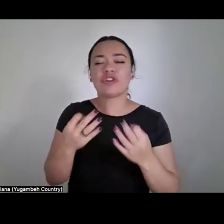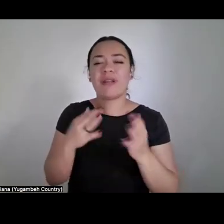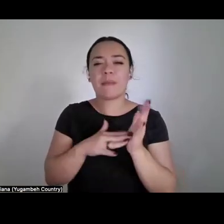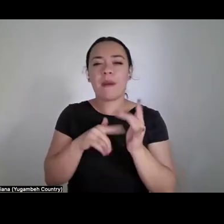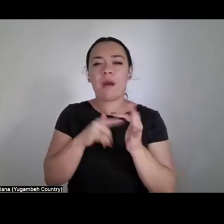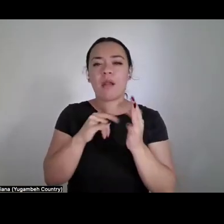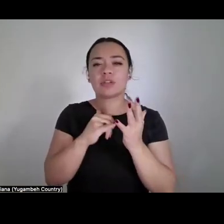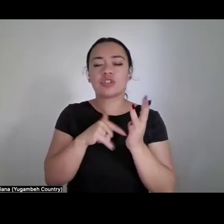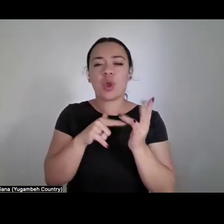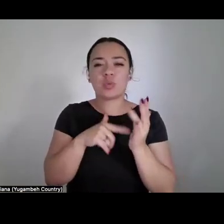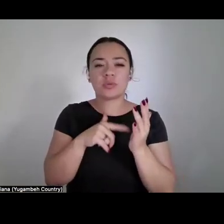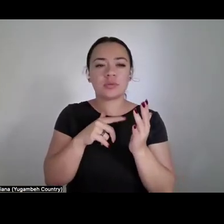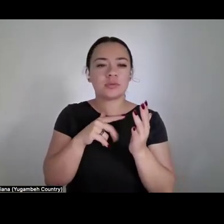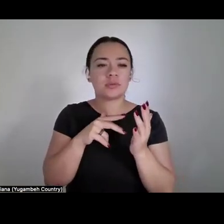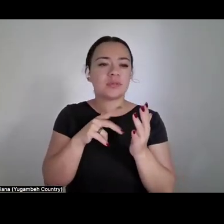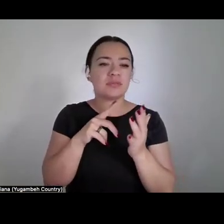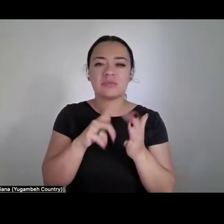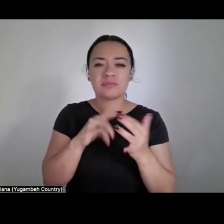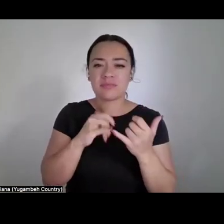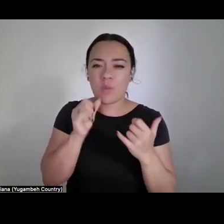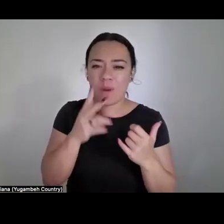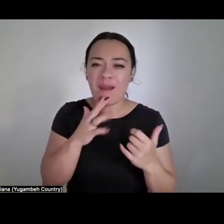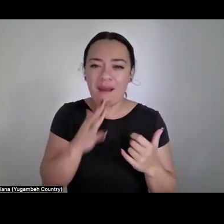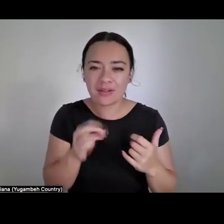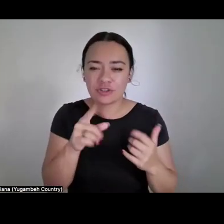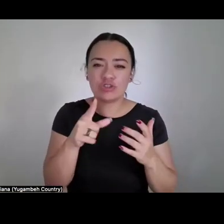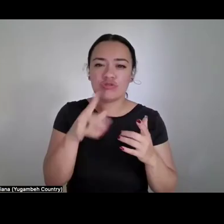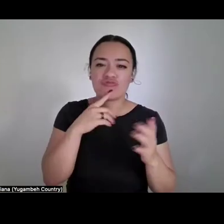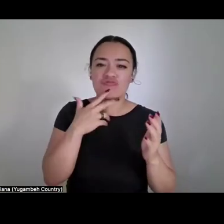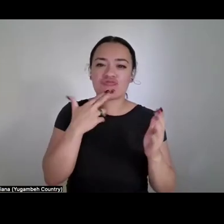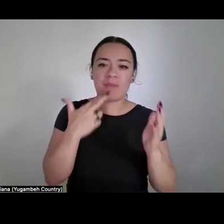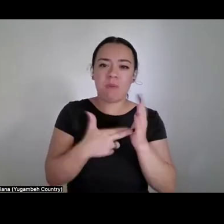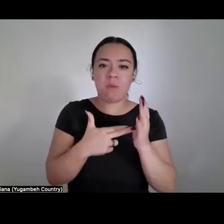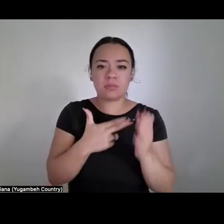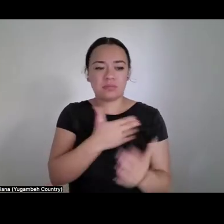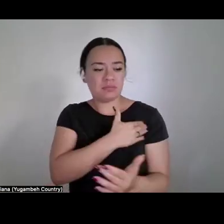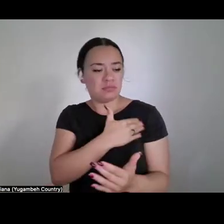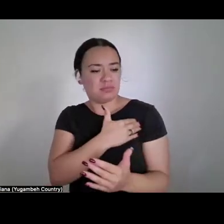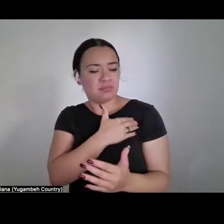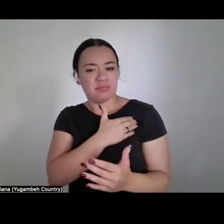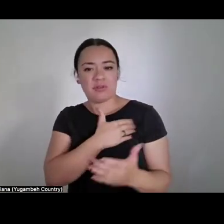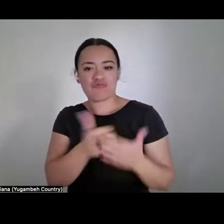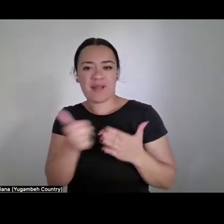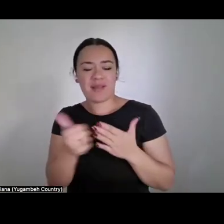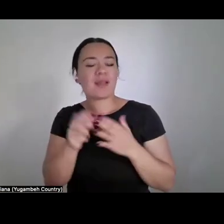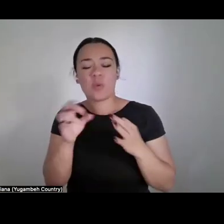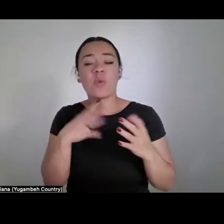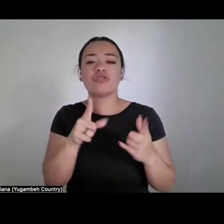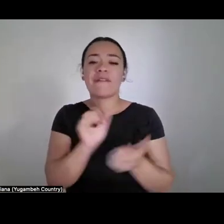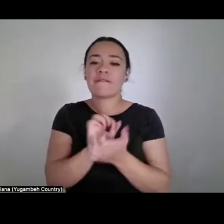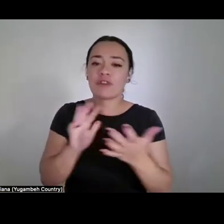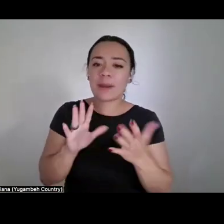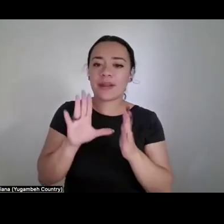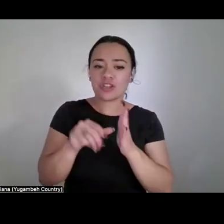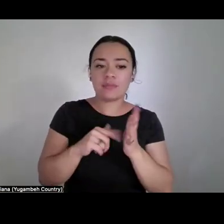of report to us along the way. We really want you to just have freedom and time to work on your practice. As